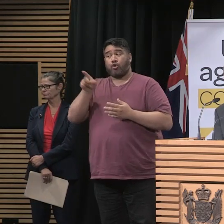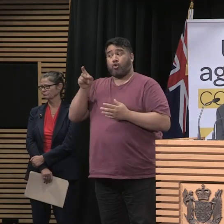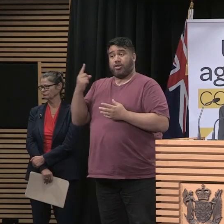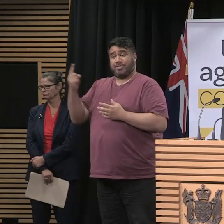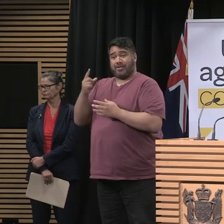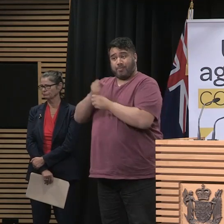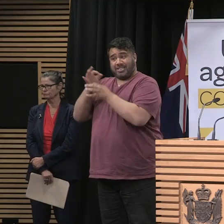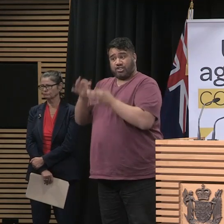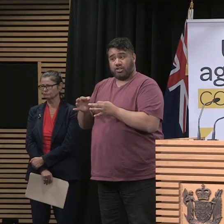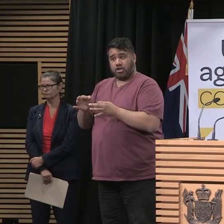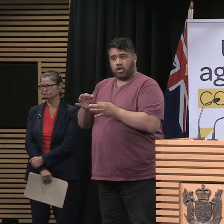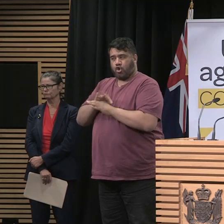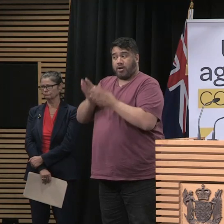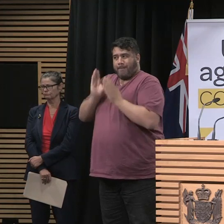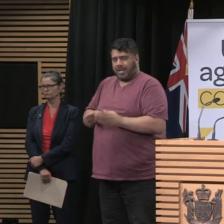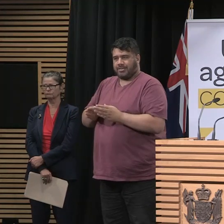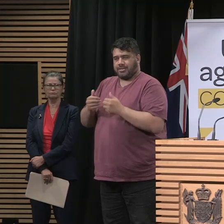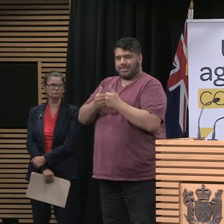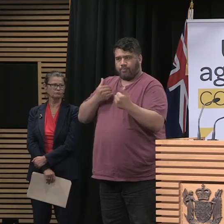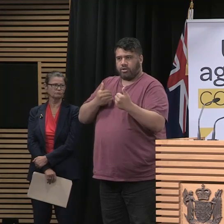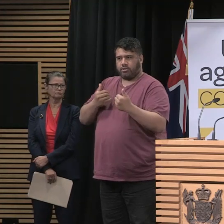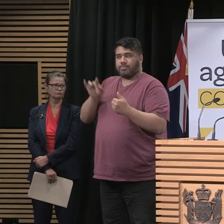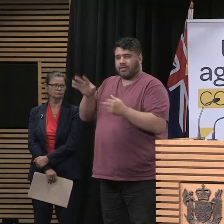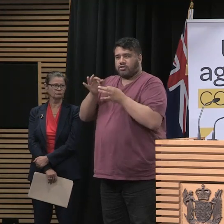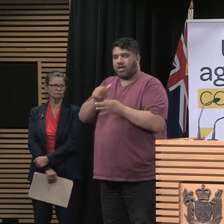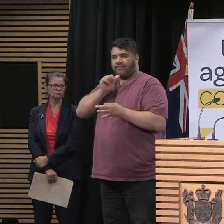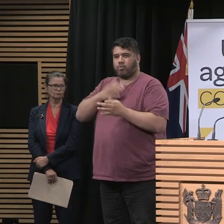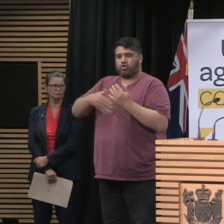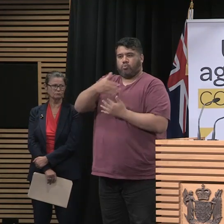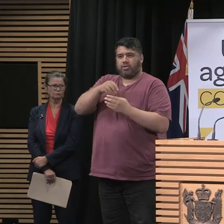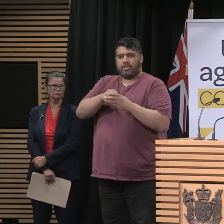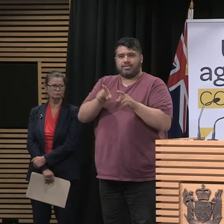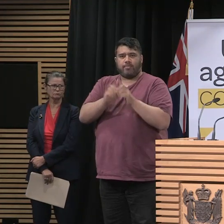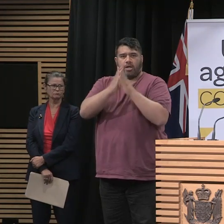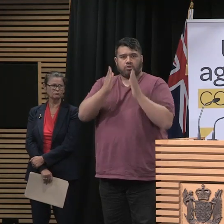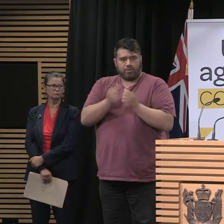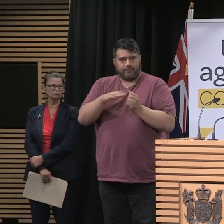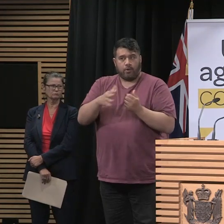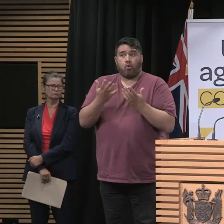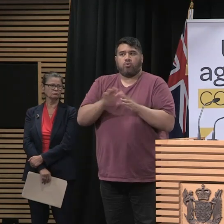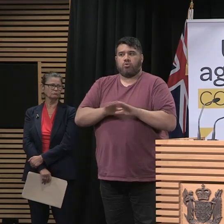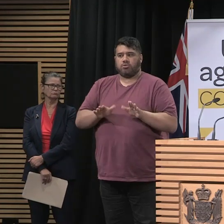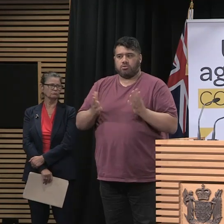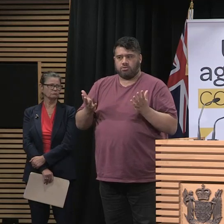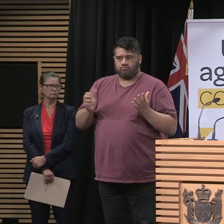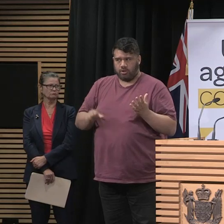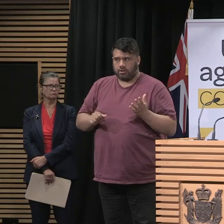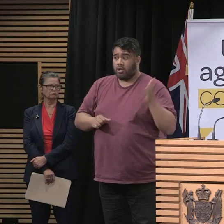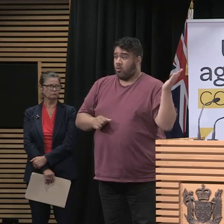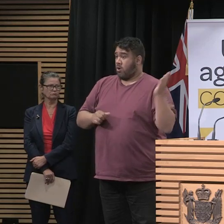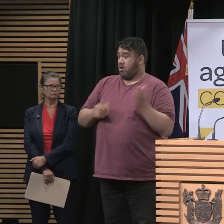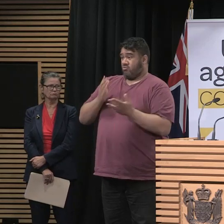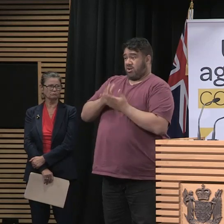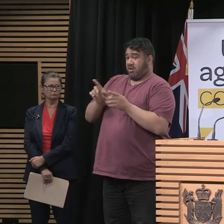to decide whether they stay living with their family or not during the lockdown. Well, as I say, at the moment we have a low number of health workers